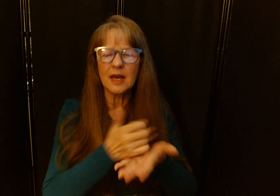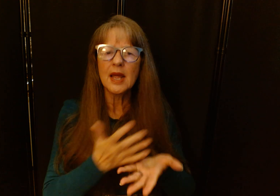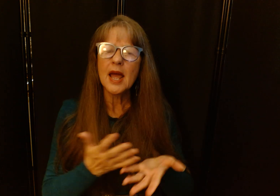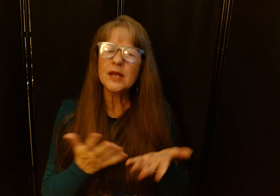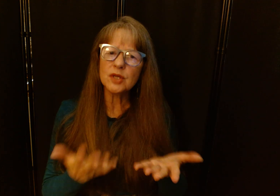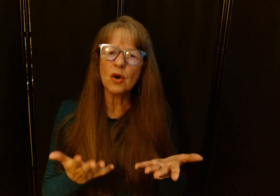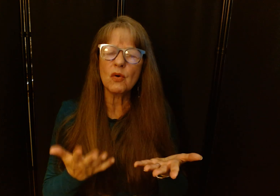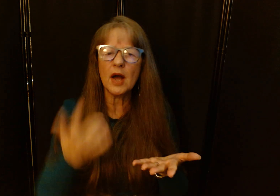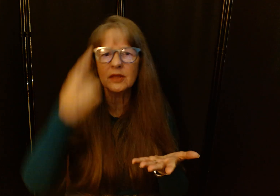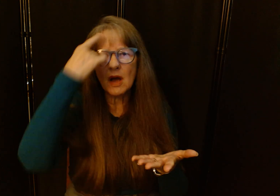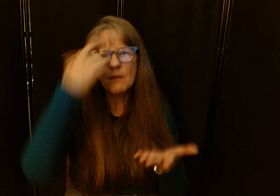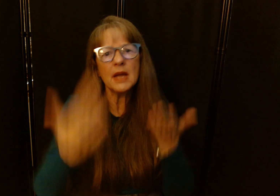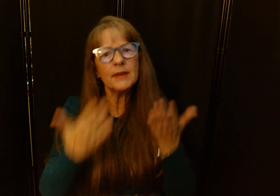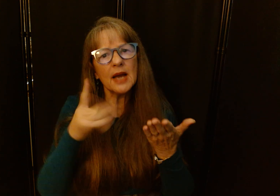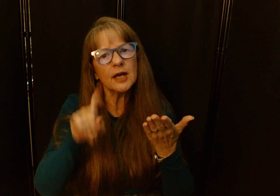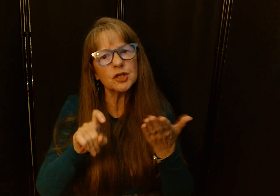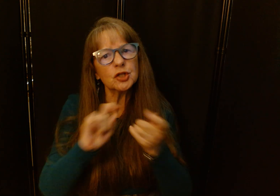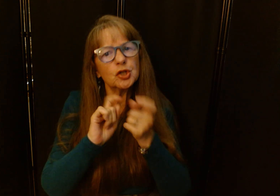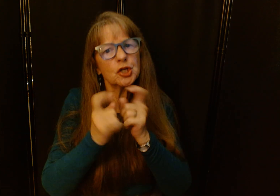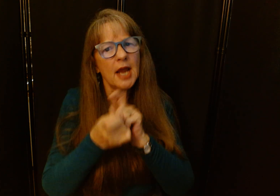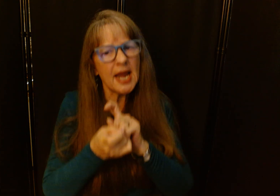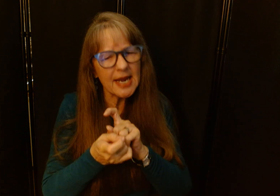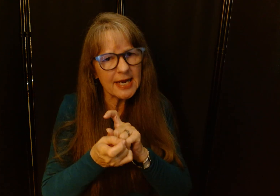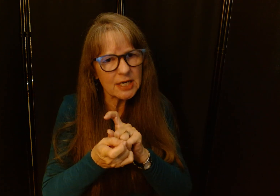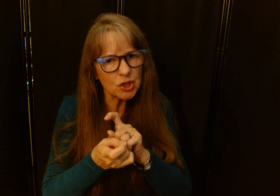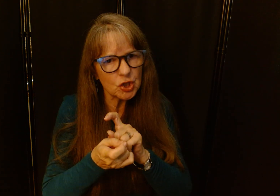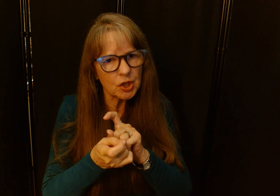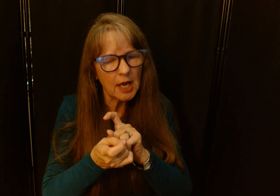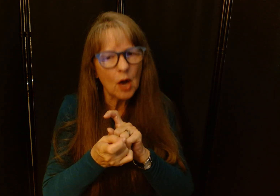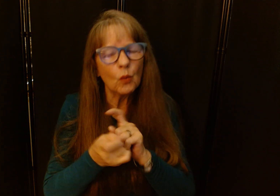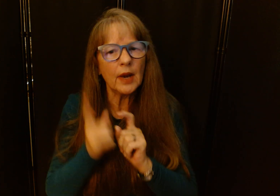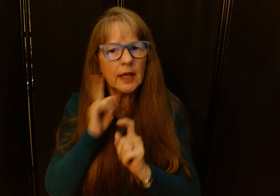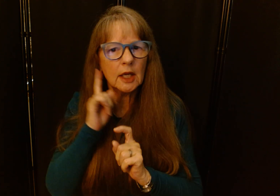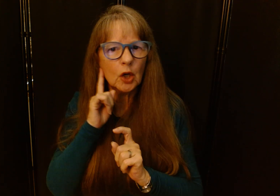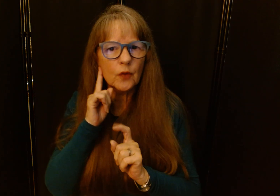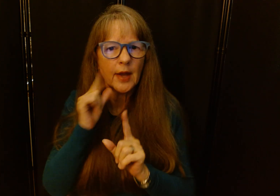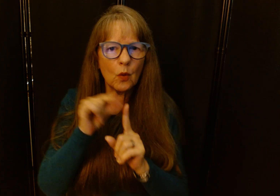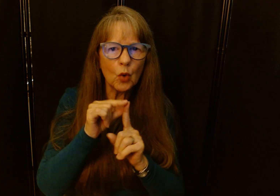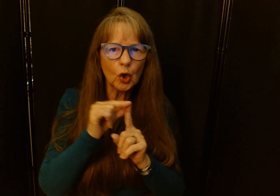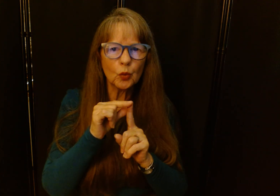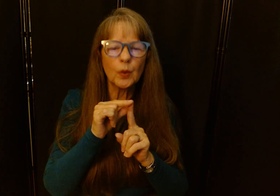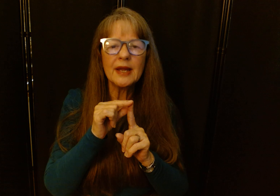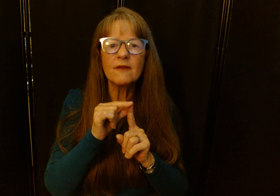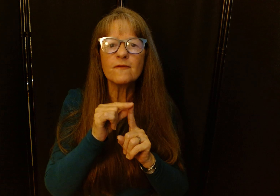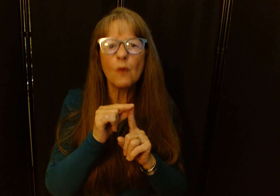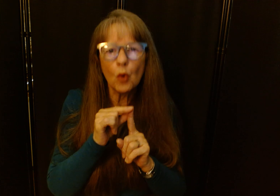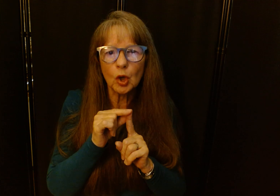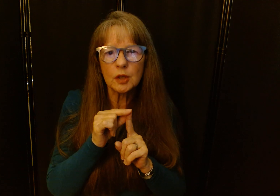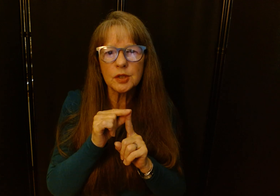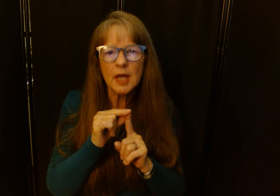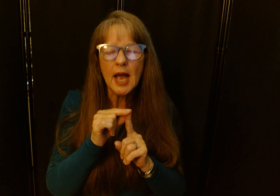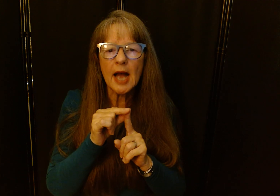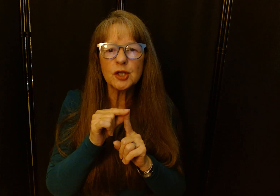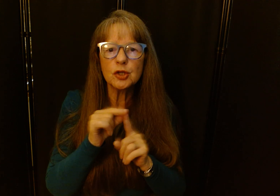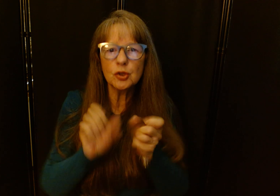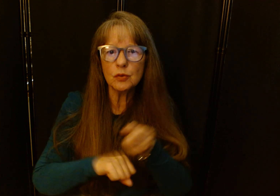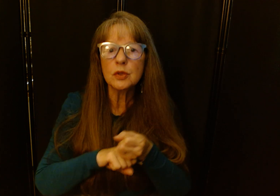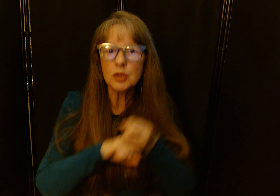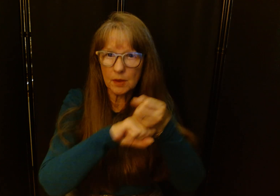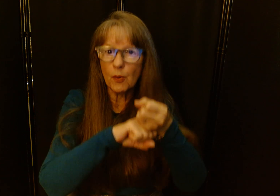And so I thought maybe I should change when I hear that word reinforce. I should do support,